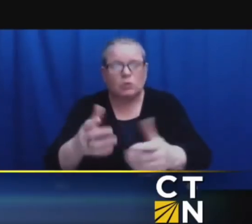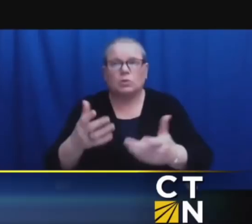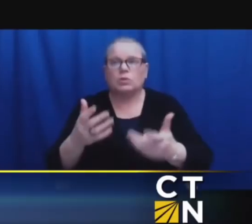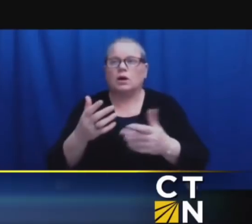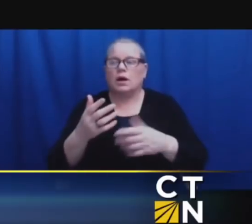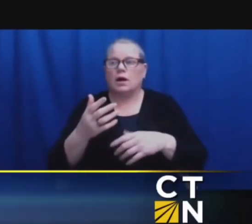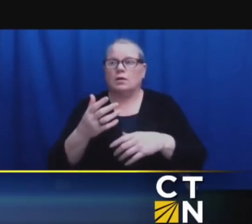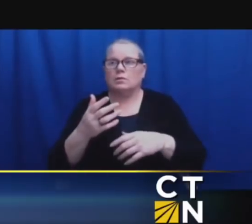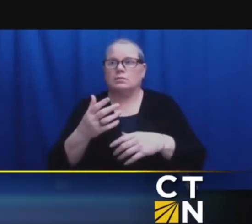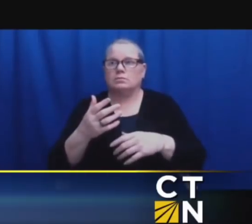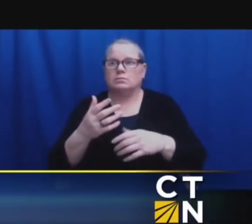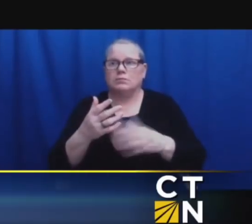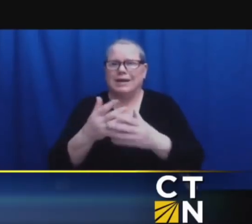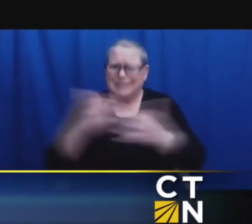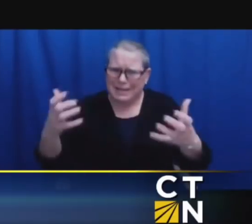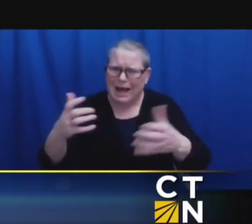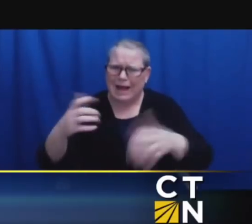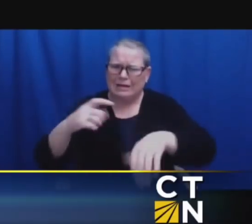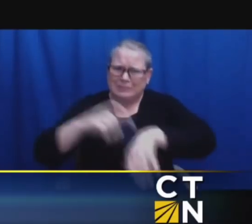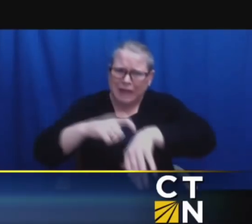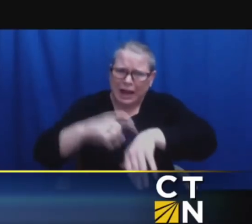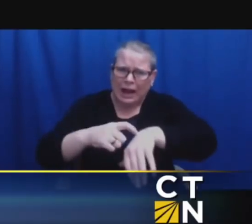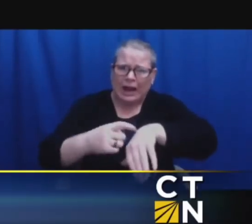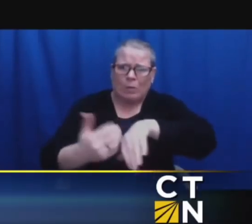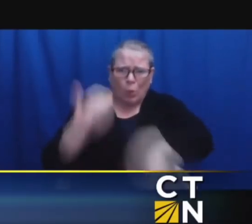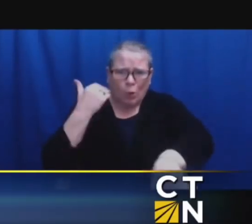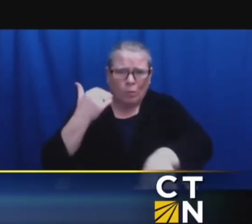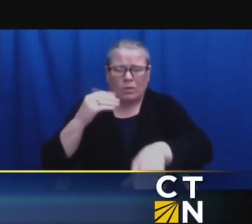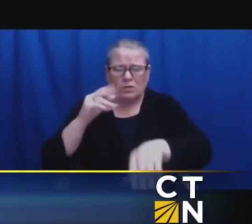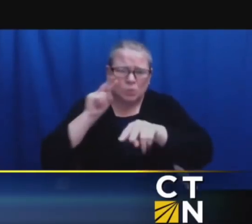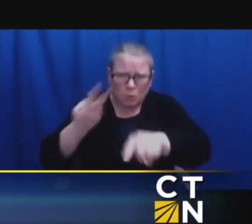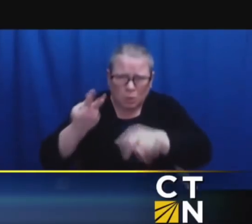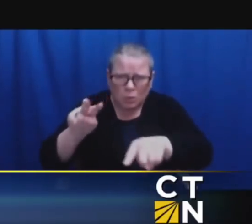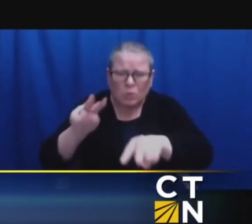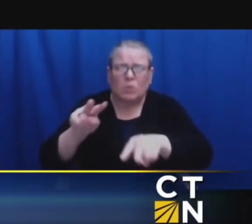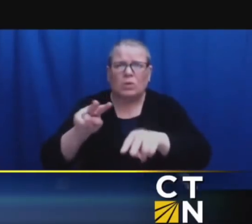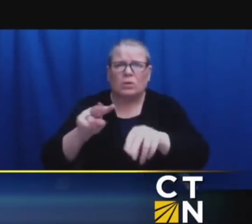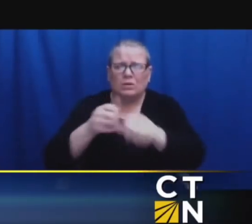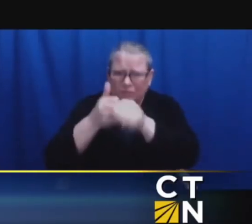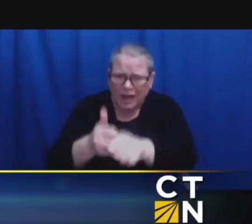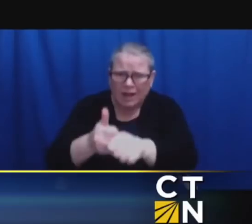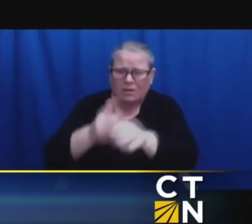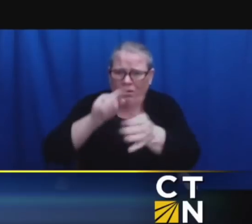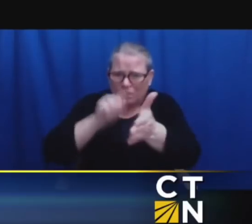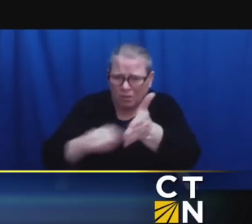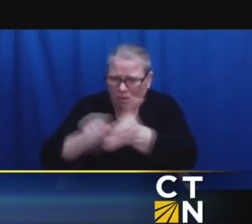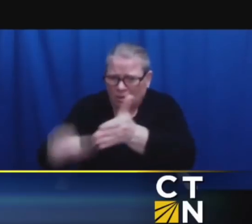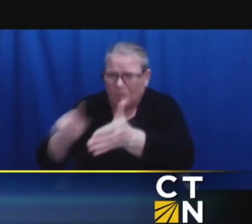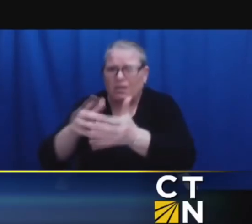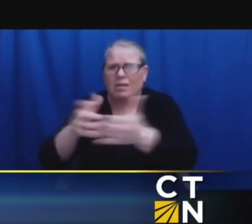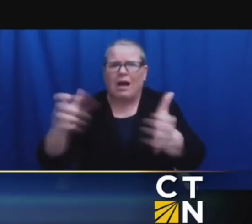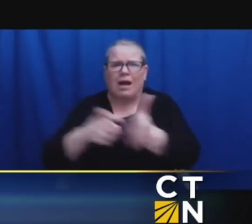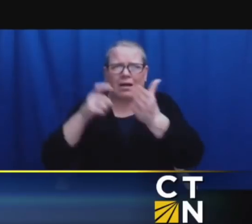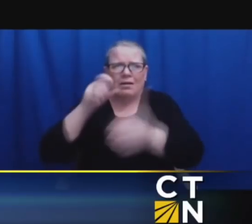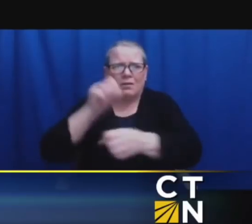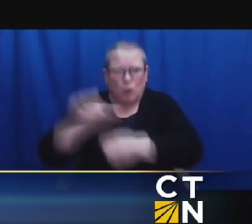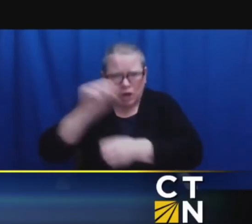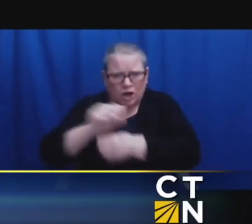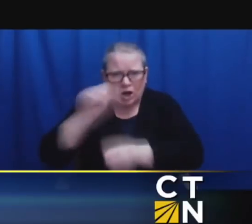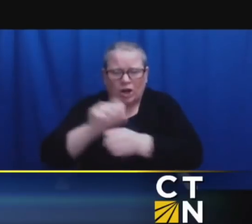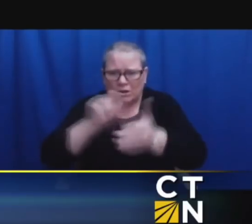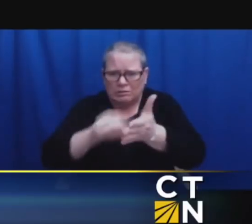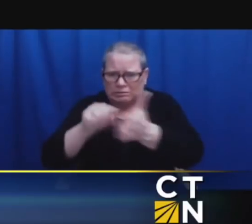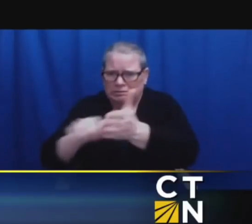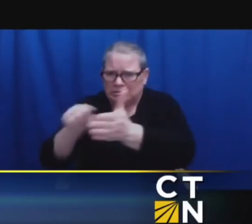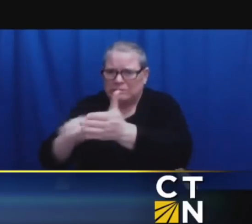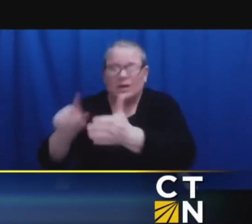and labor intensive to do it, but I think it's very important for